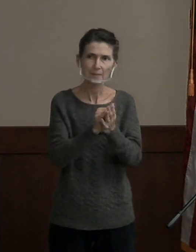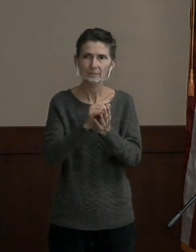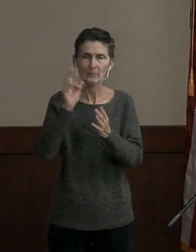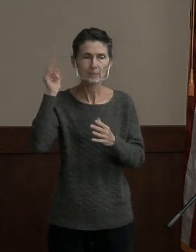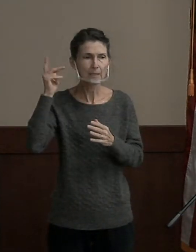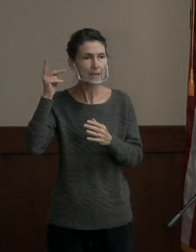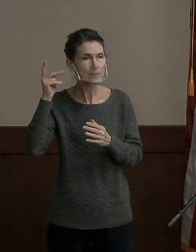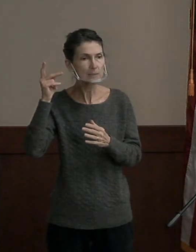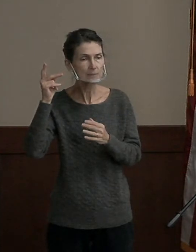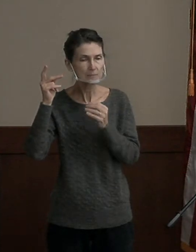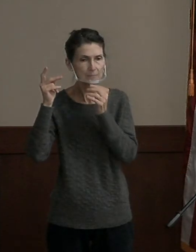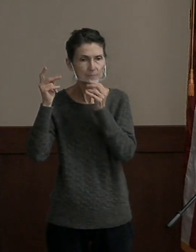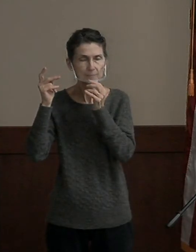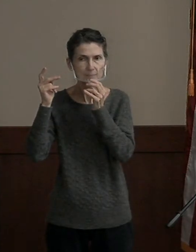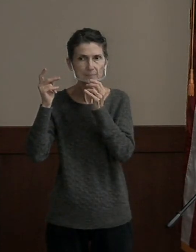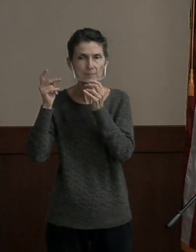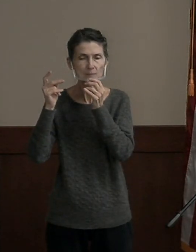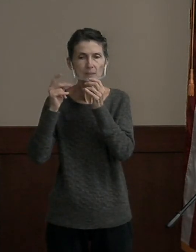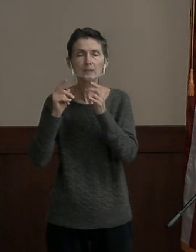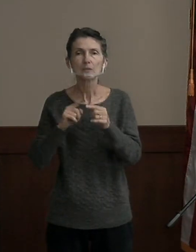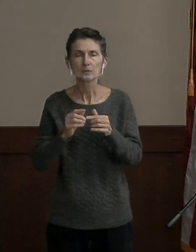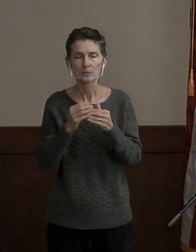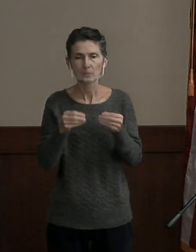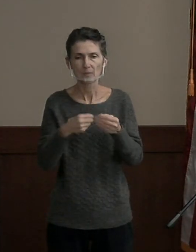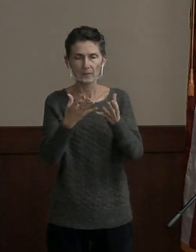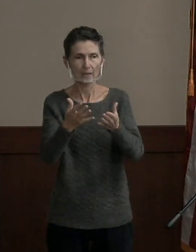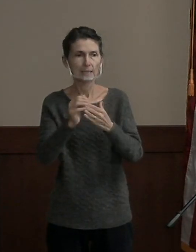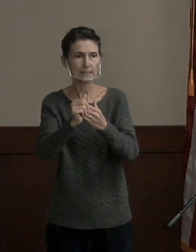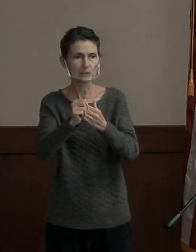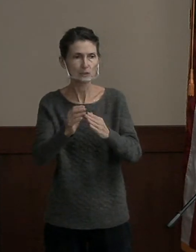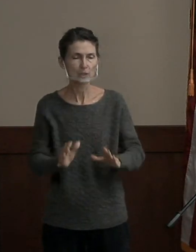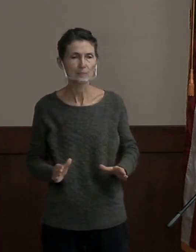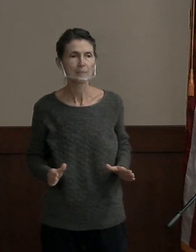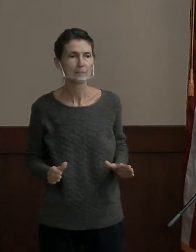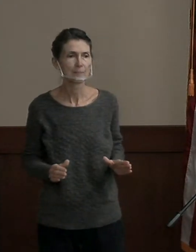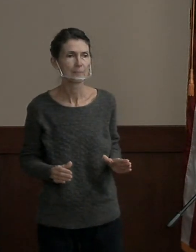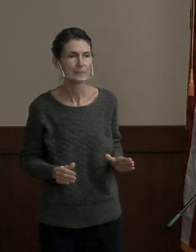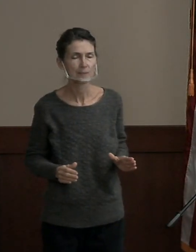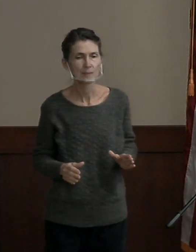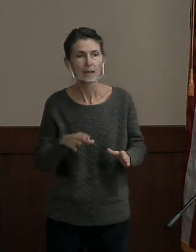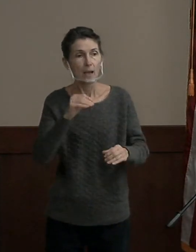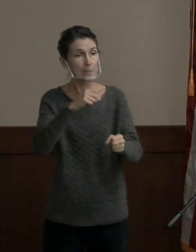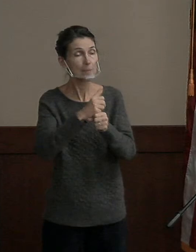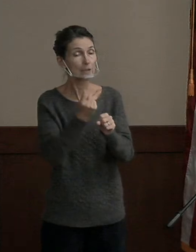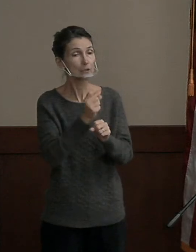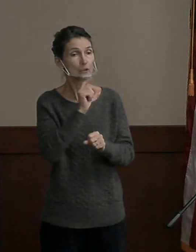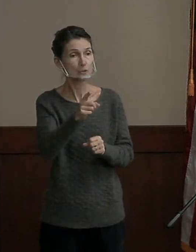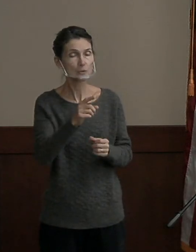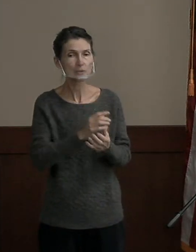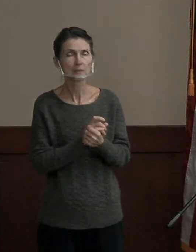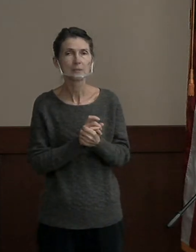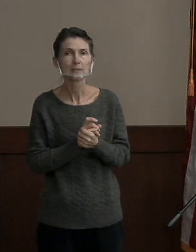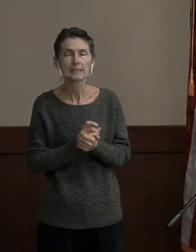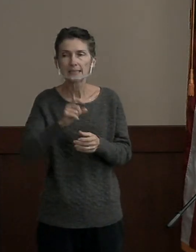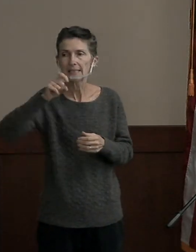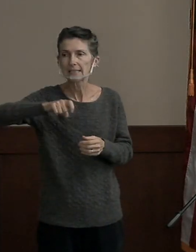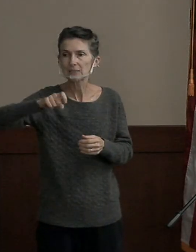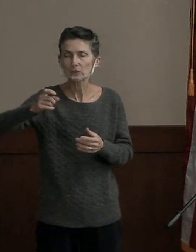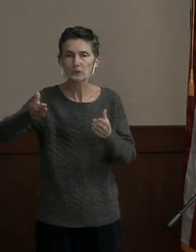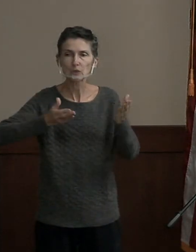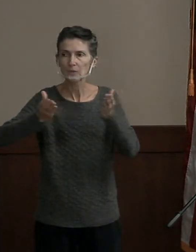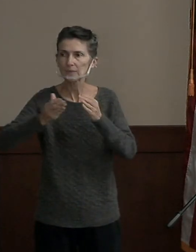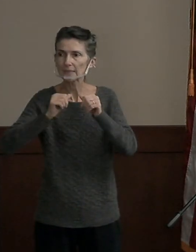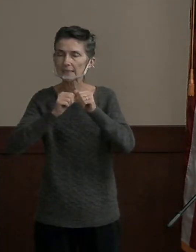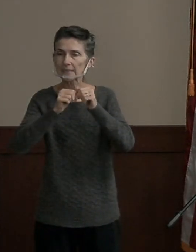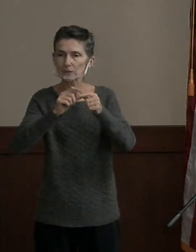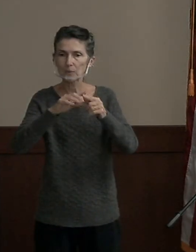pandemic to provide leadership and make sure that necessary services